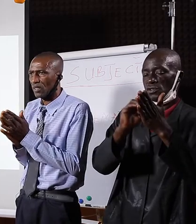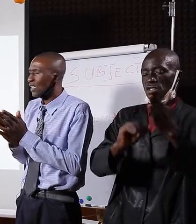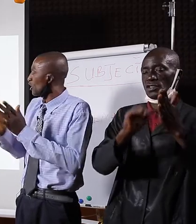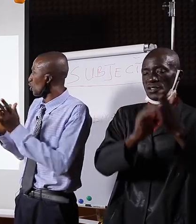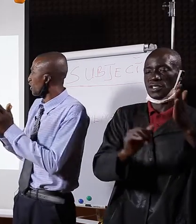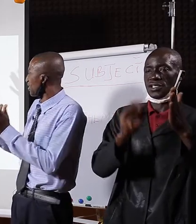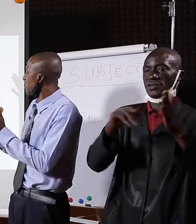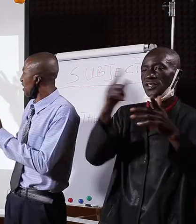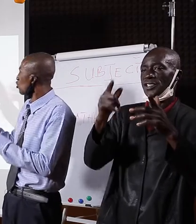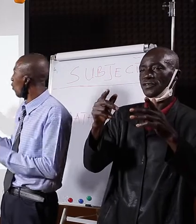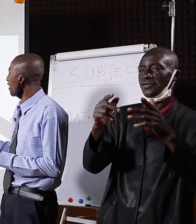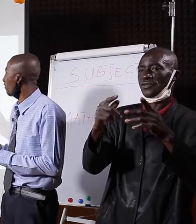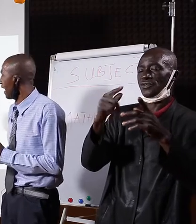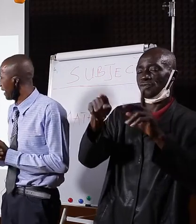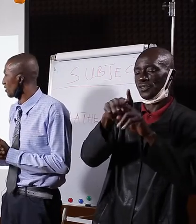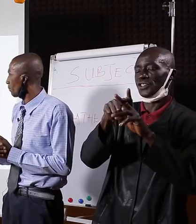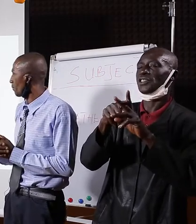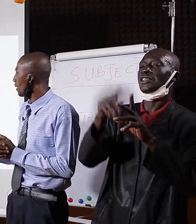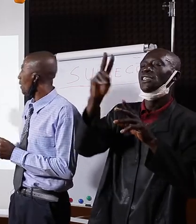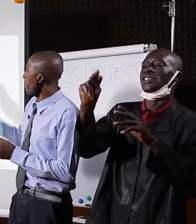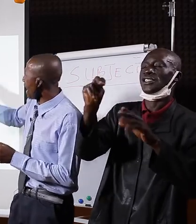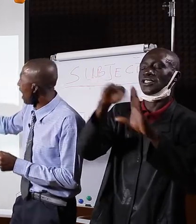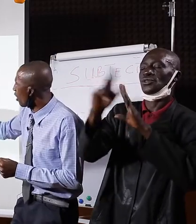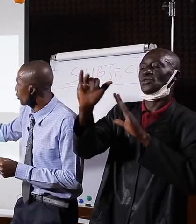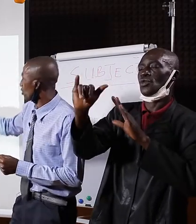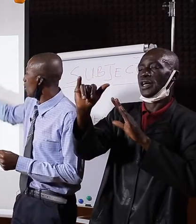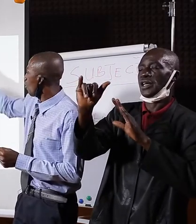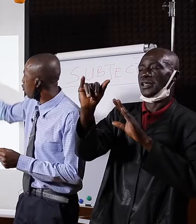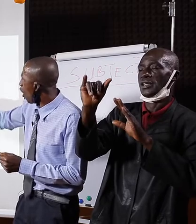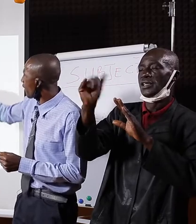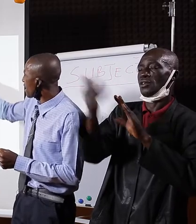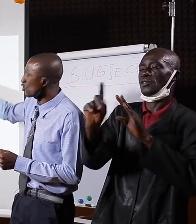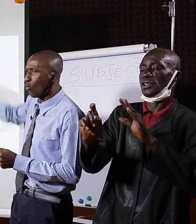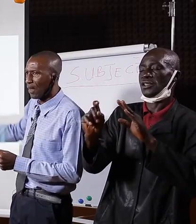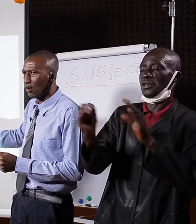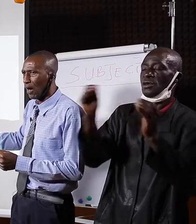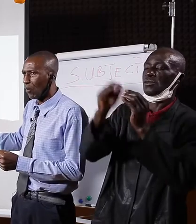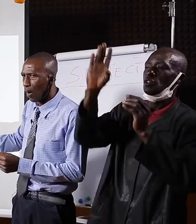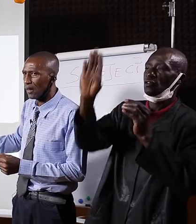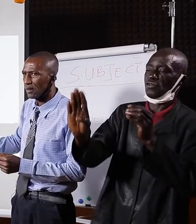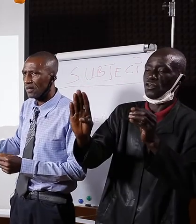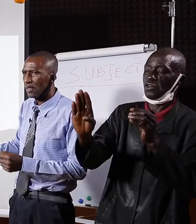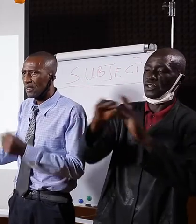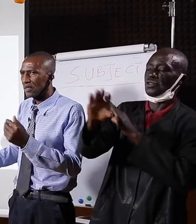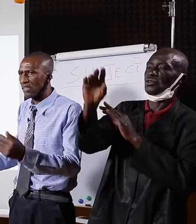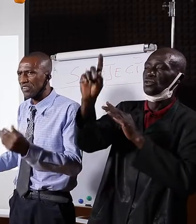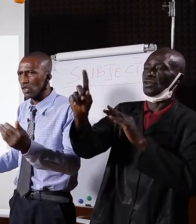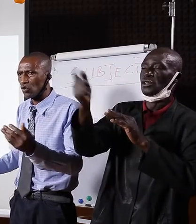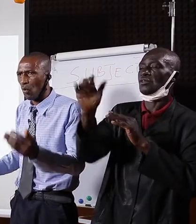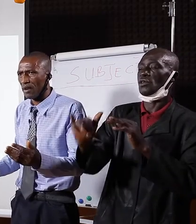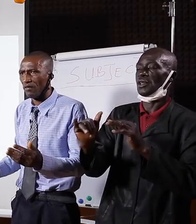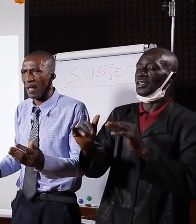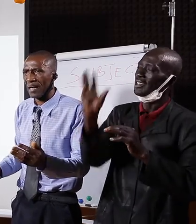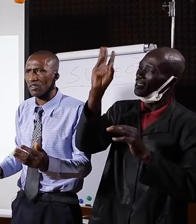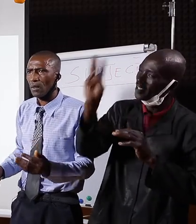positive. So 6 into 1 over x plus 4 into 1 over y. 6